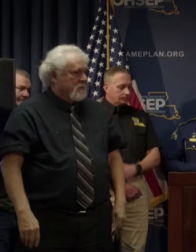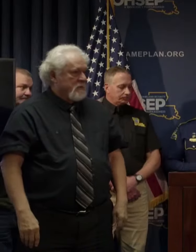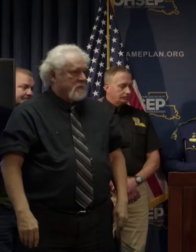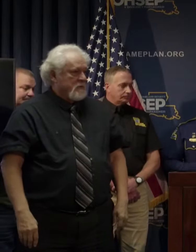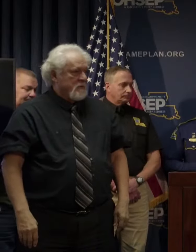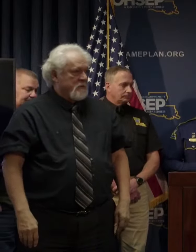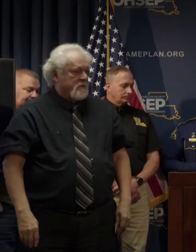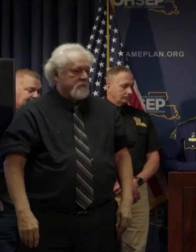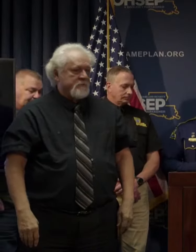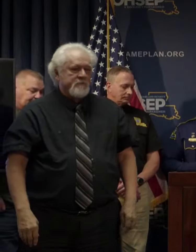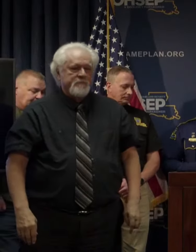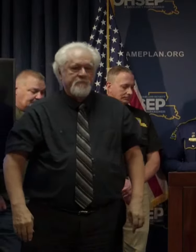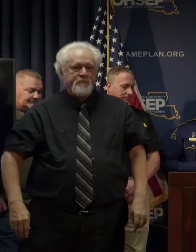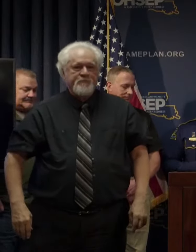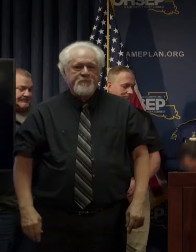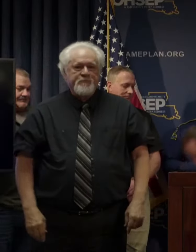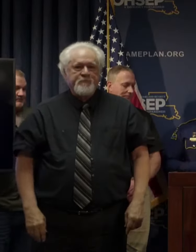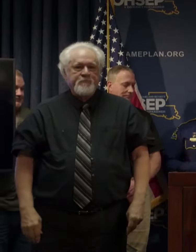All right.